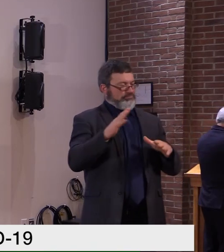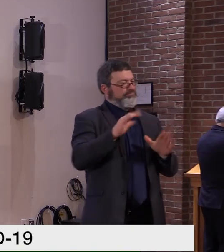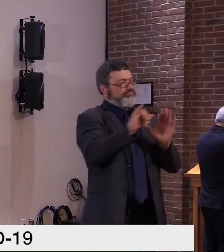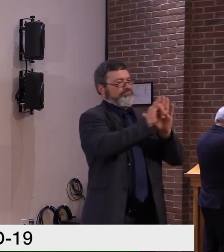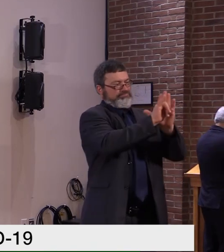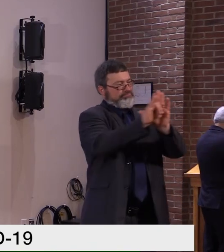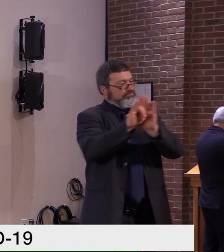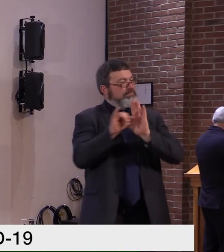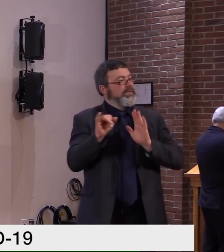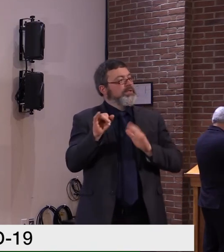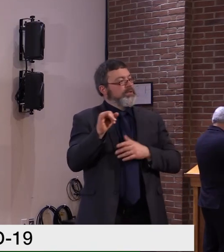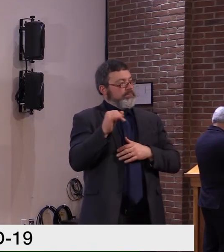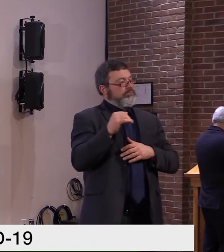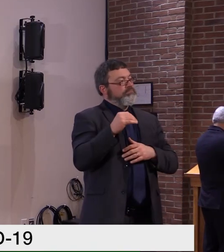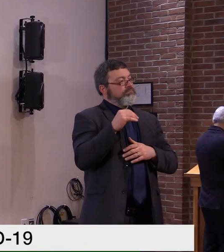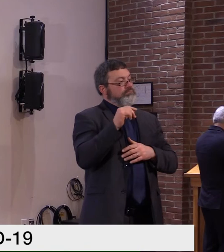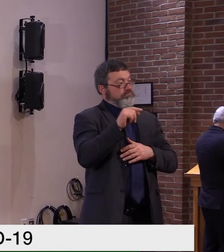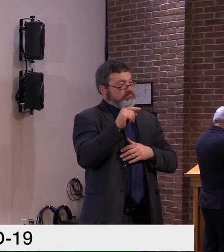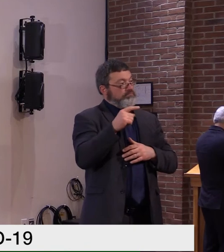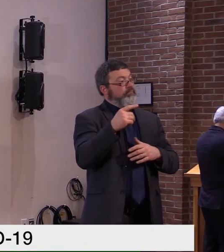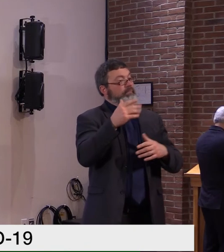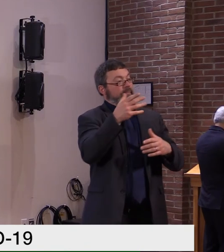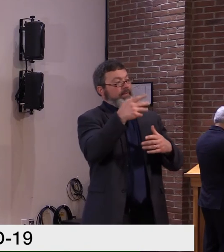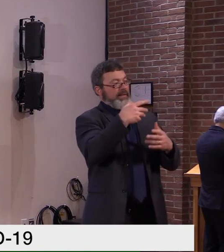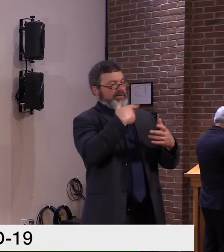what lists did or did not exist